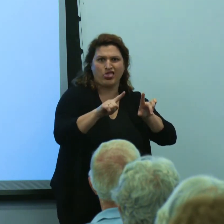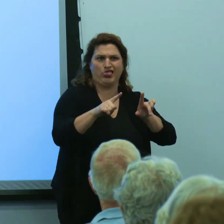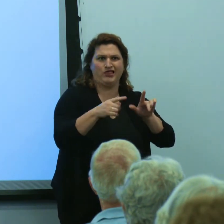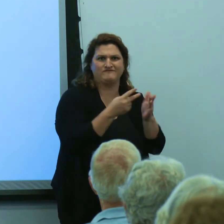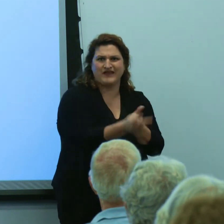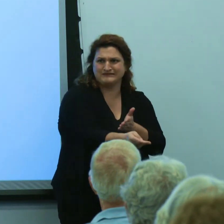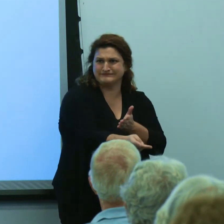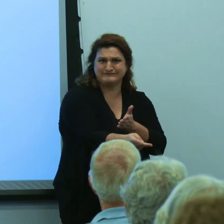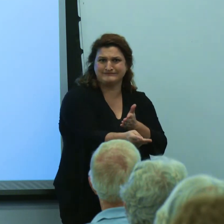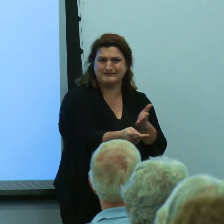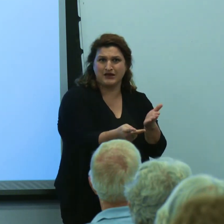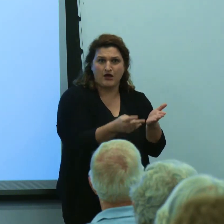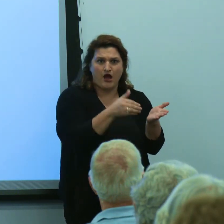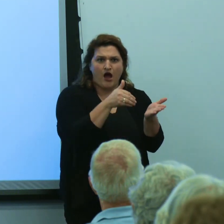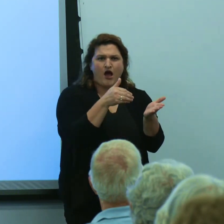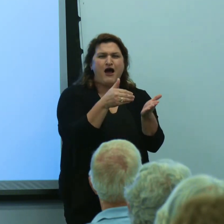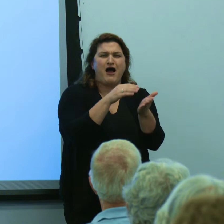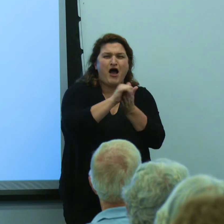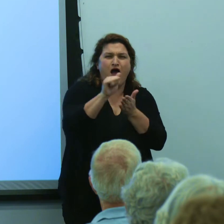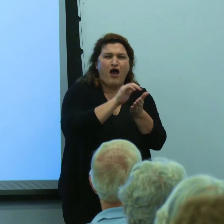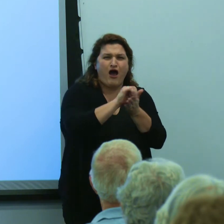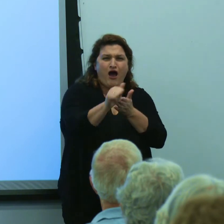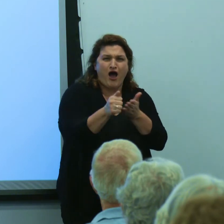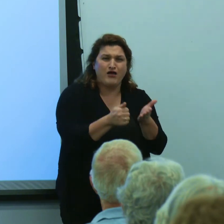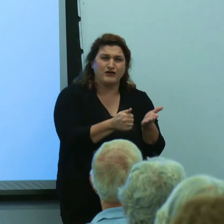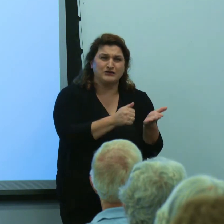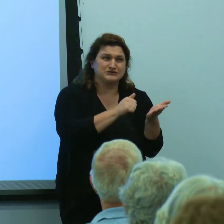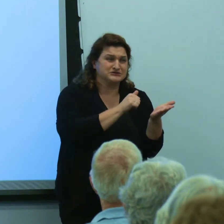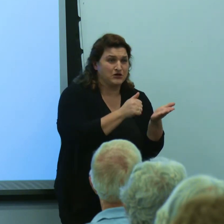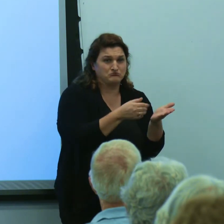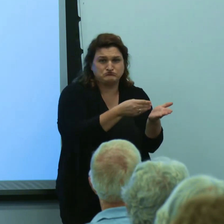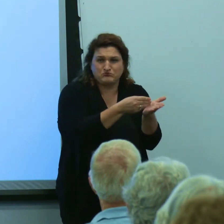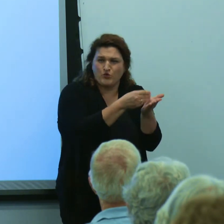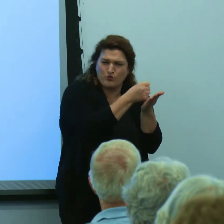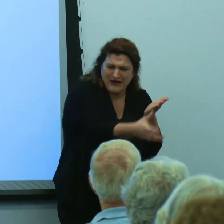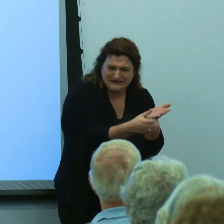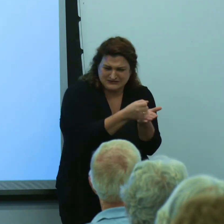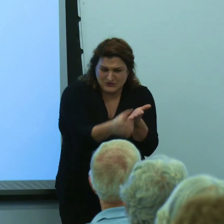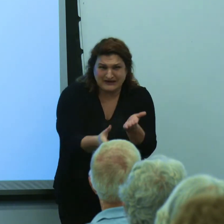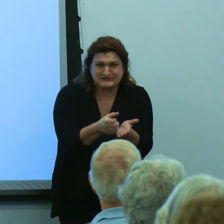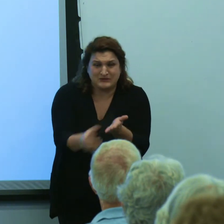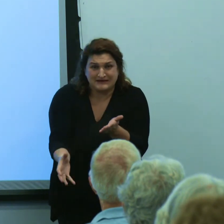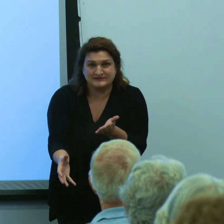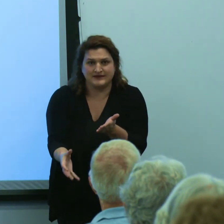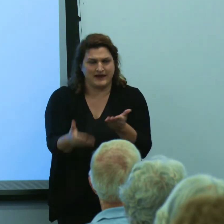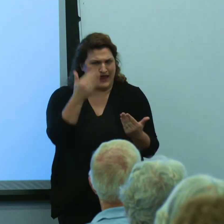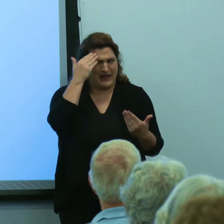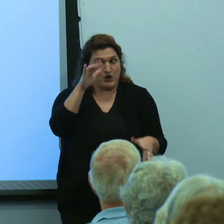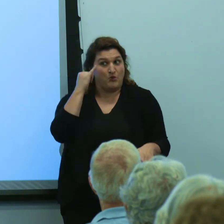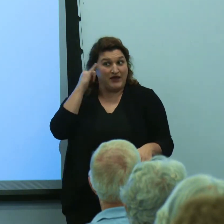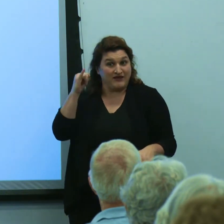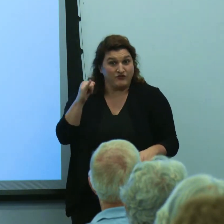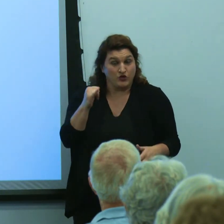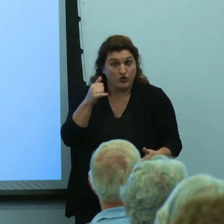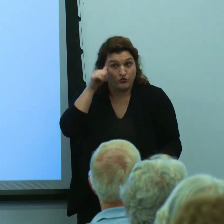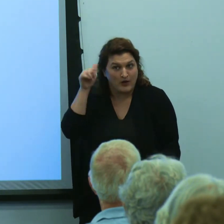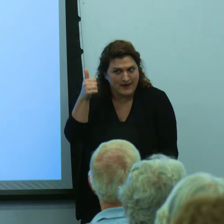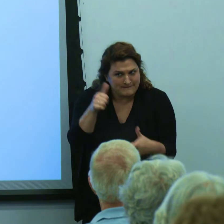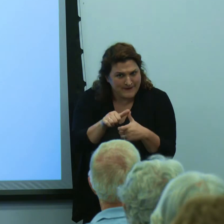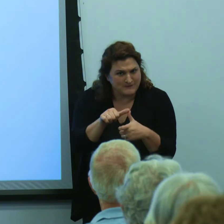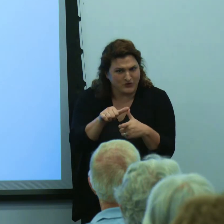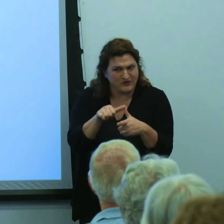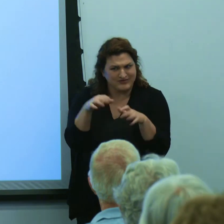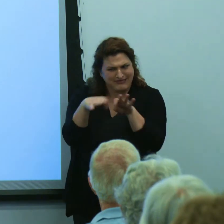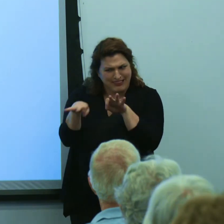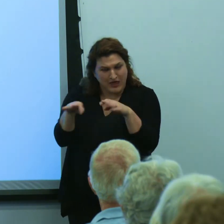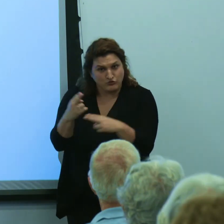of dollars were spent against Voters First, and I don't know if you remember the ballot language of